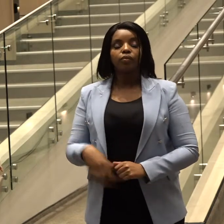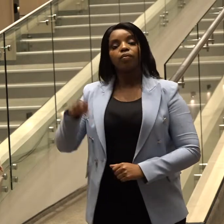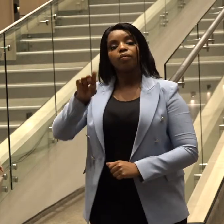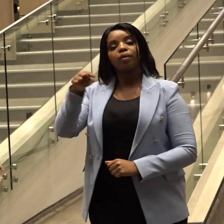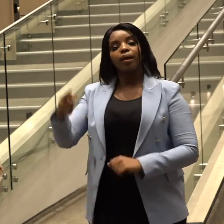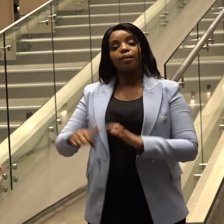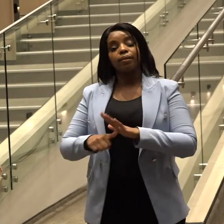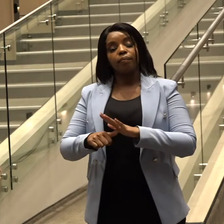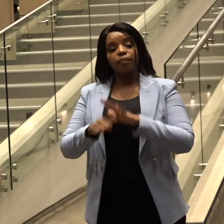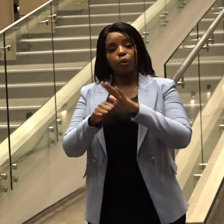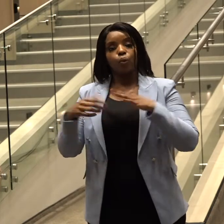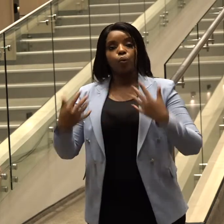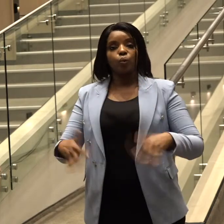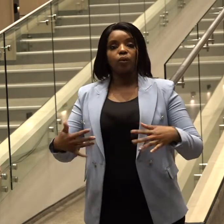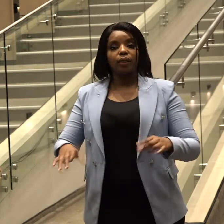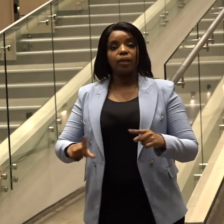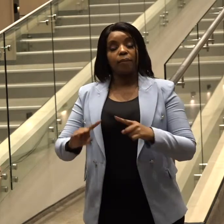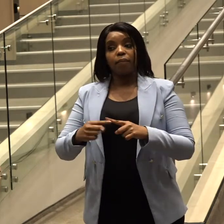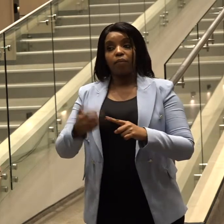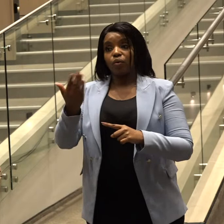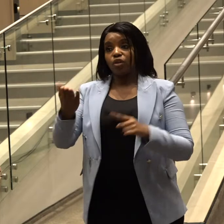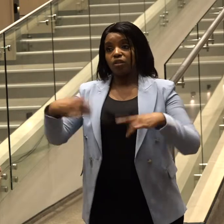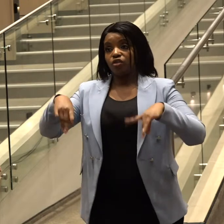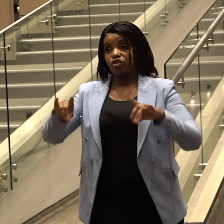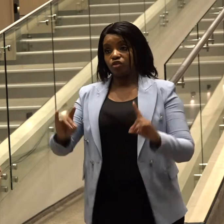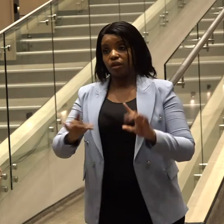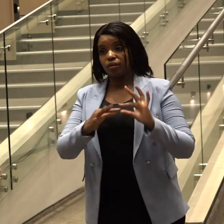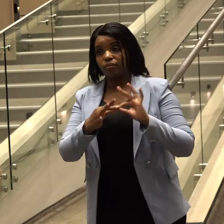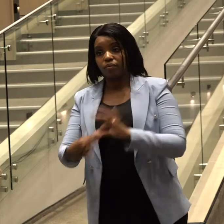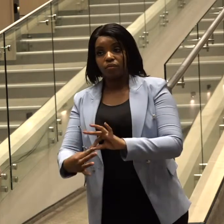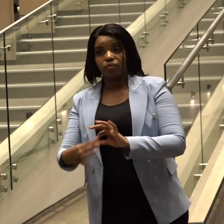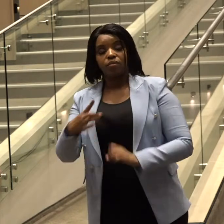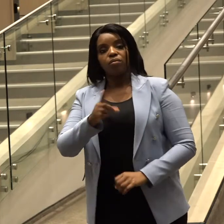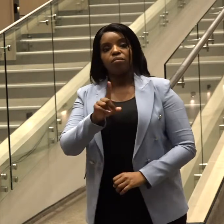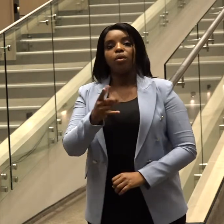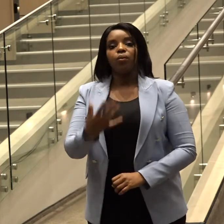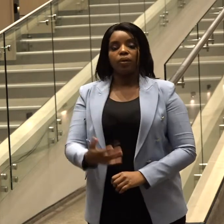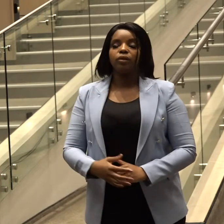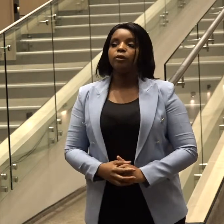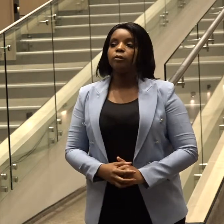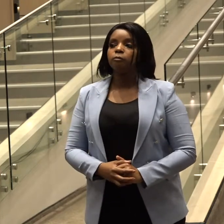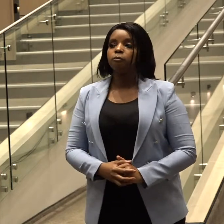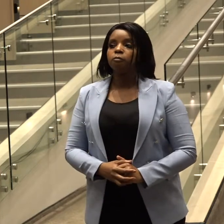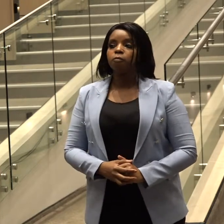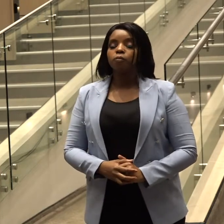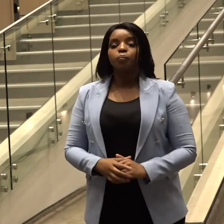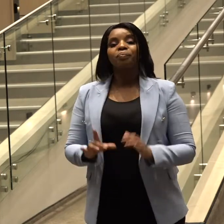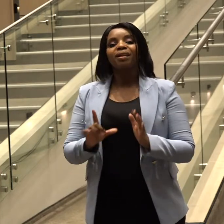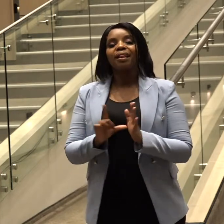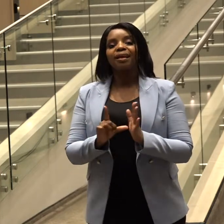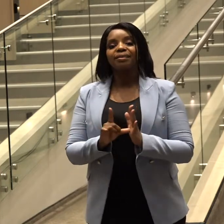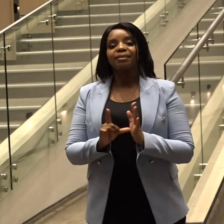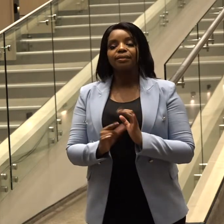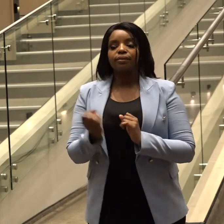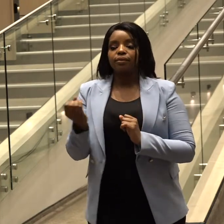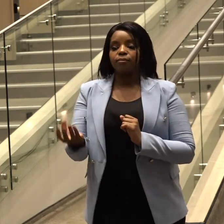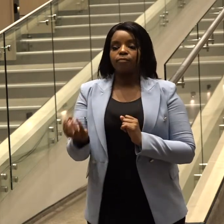is around the granting of a licenses